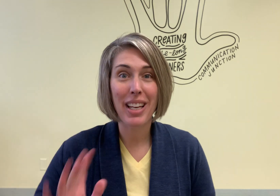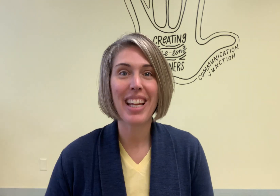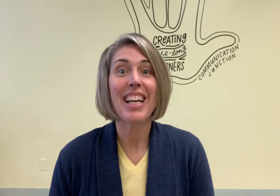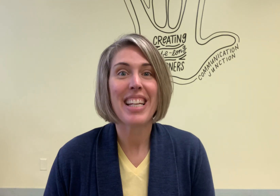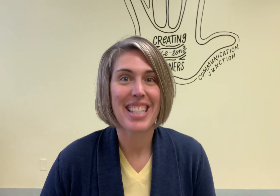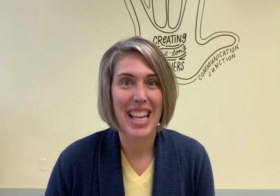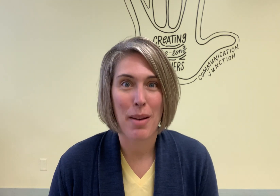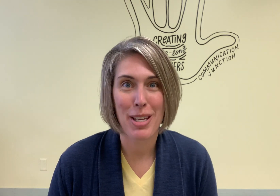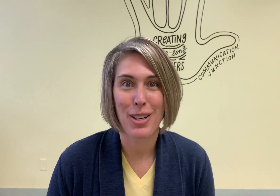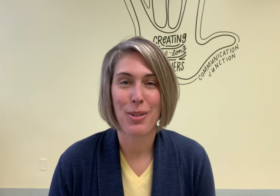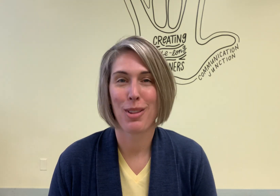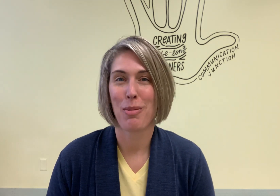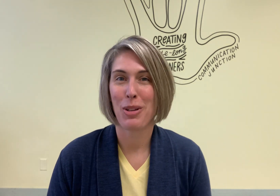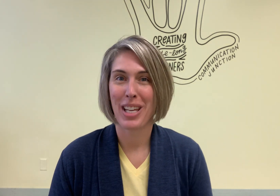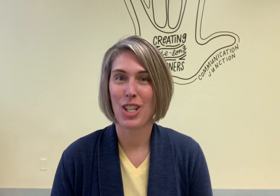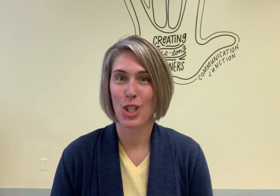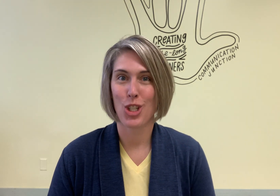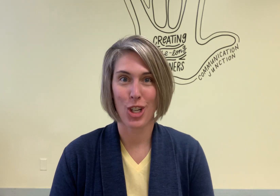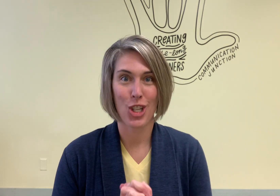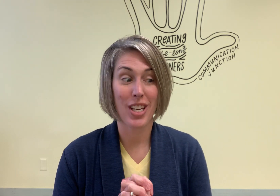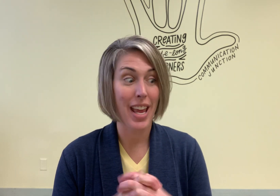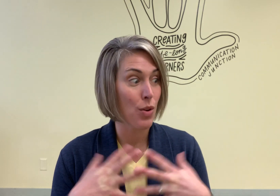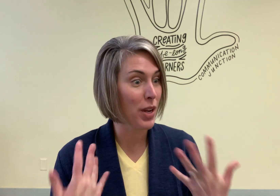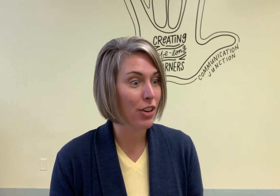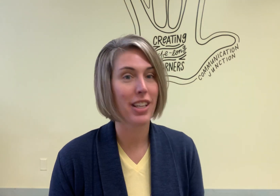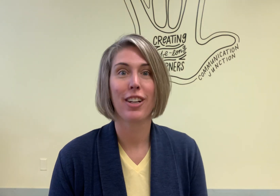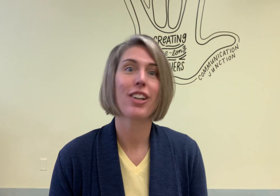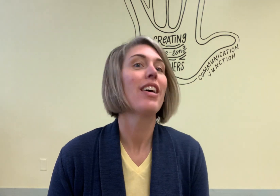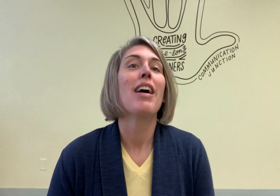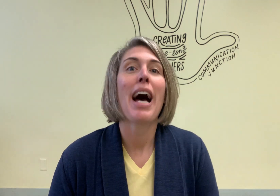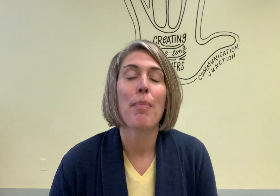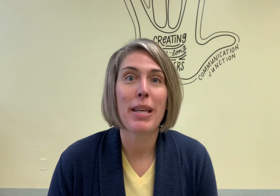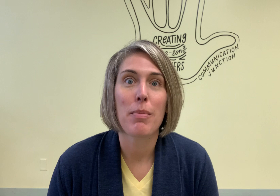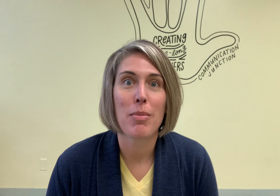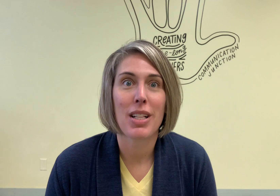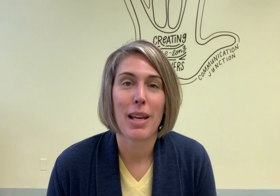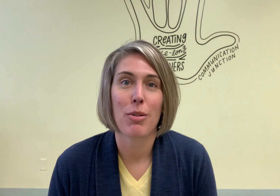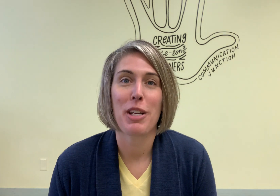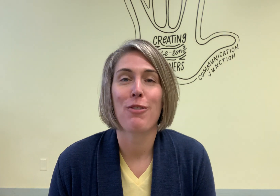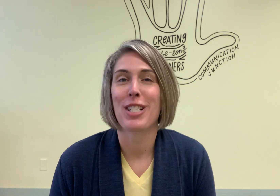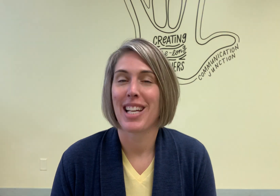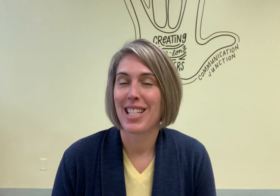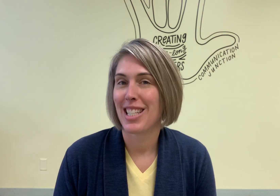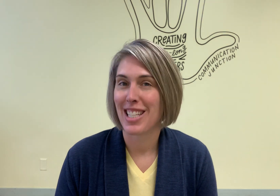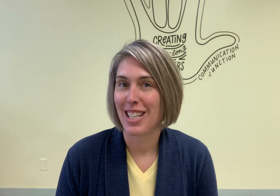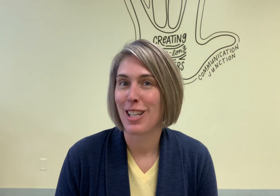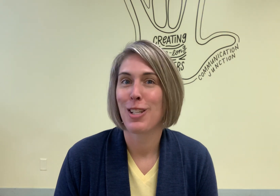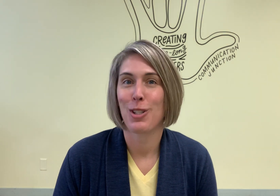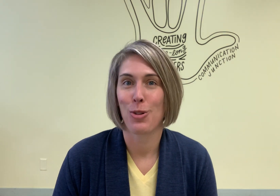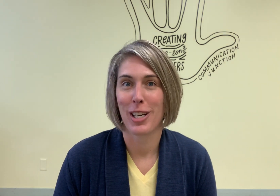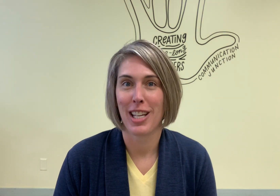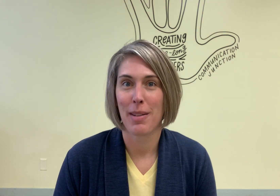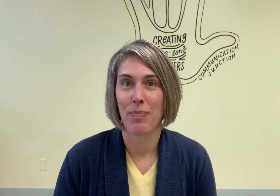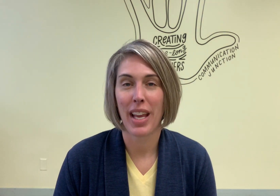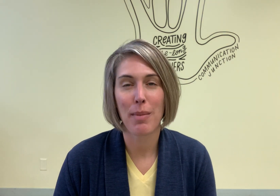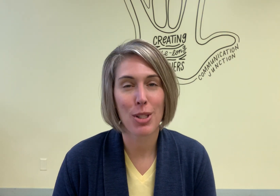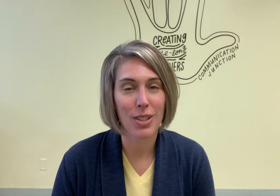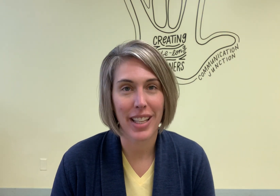everybody. It's Abby Cook with Communication Junction, and we are here at Pekin Public Library for Sign and Sing Storytime. I'm so glad that you're